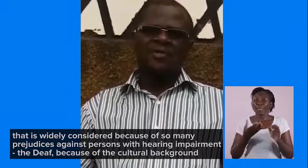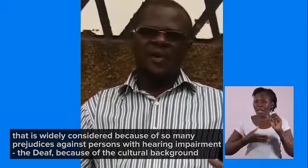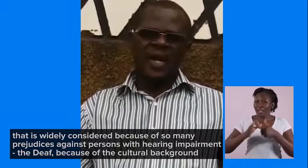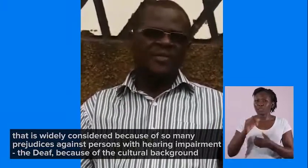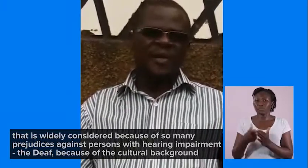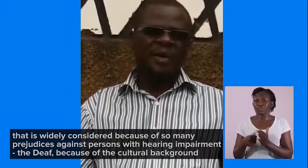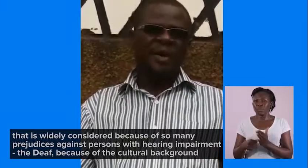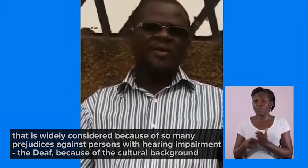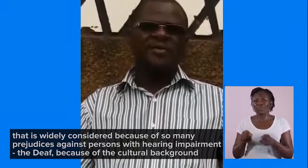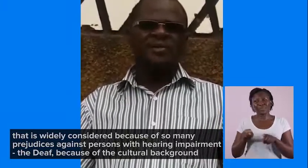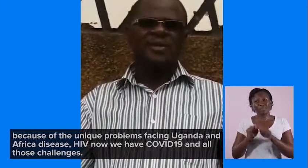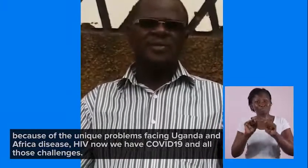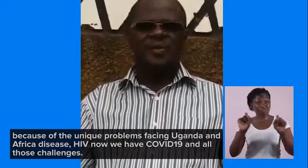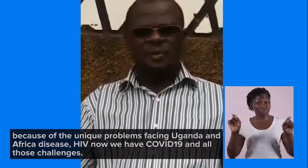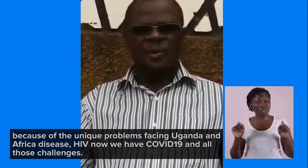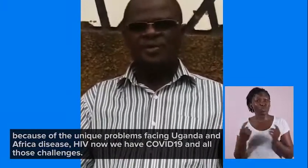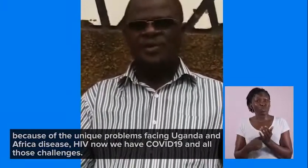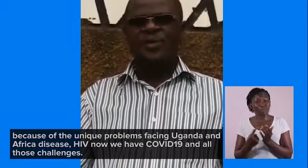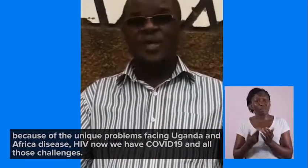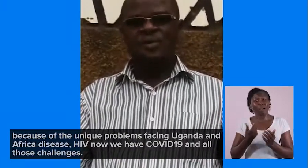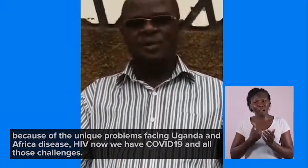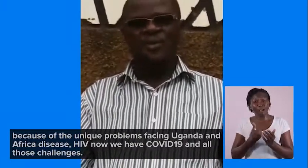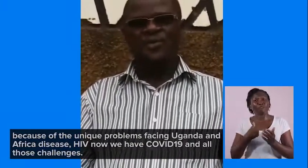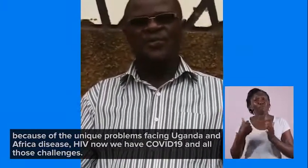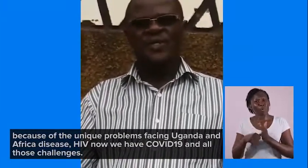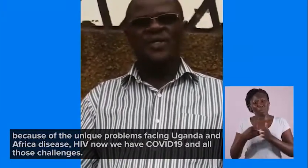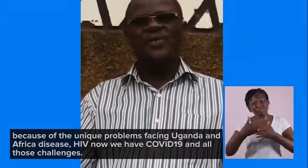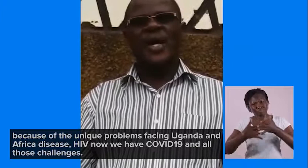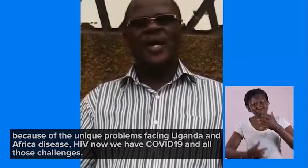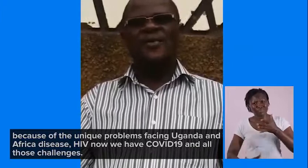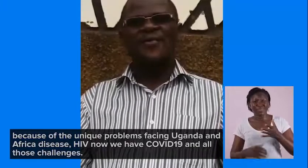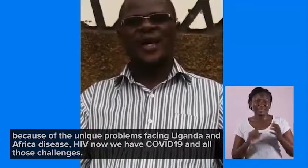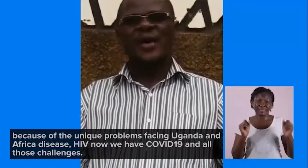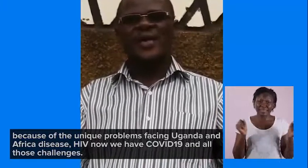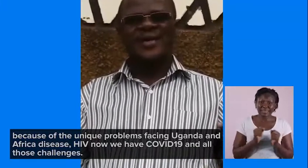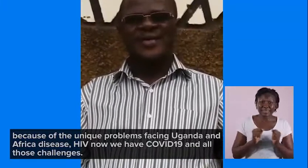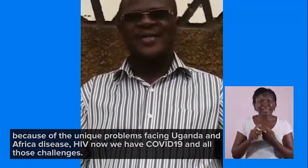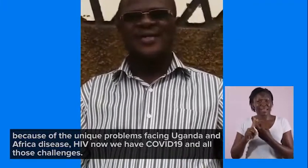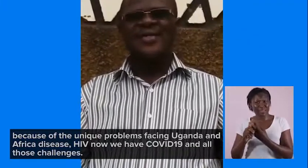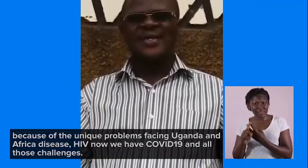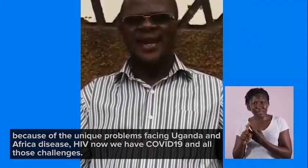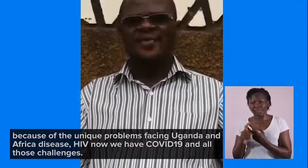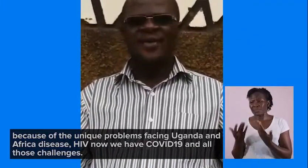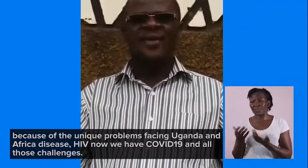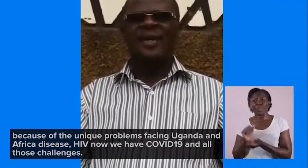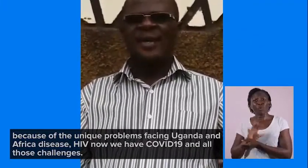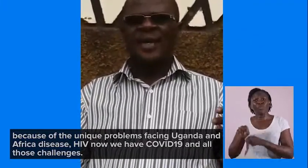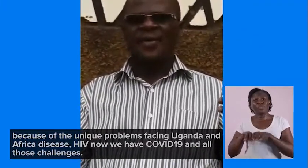the cultural background, because of the problems, the unique problems we face in Uganda and Africa, disease, HIV, now we